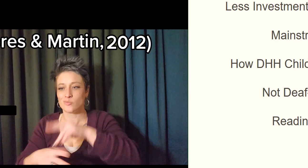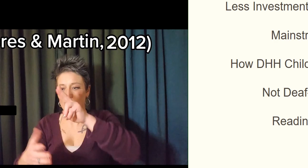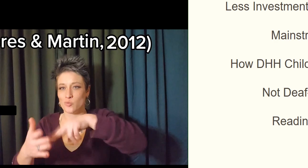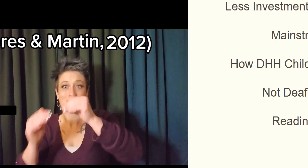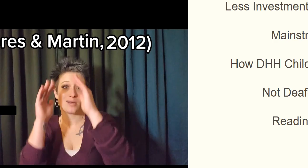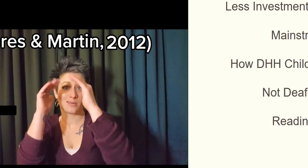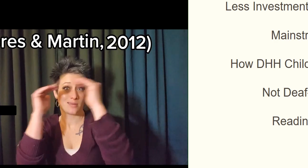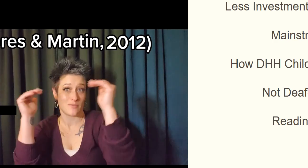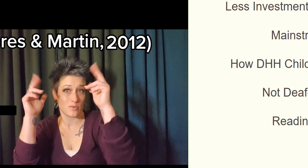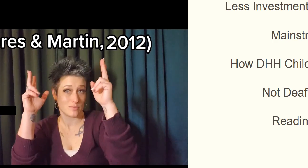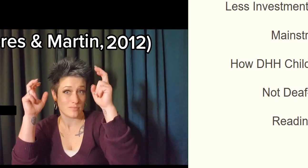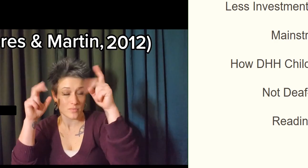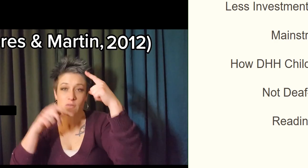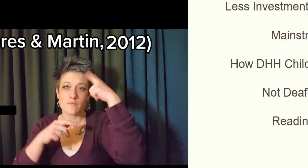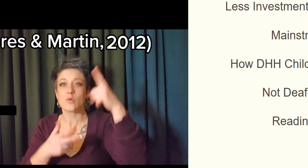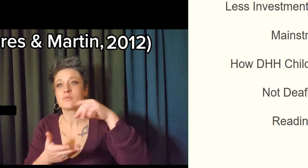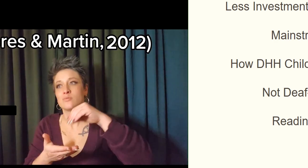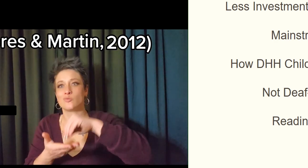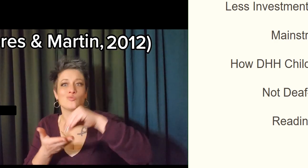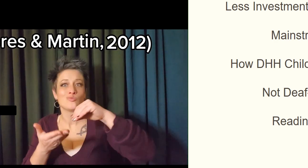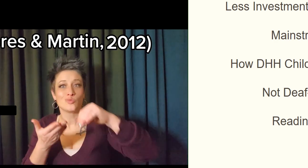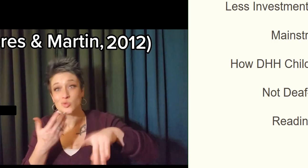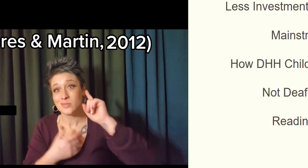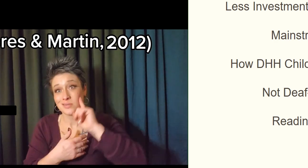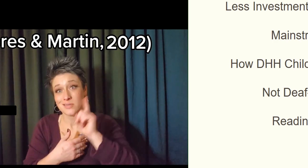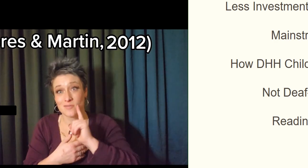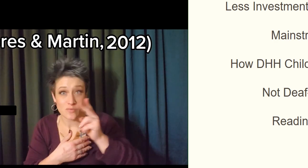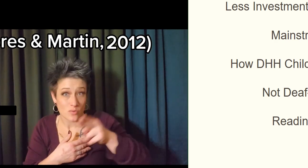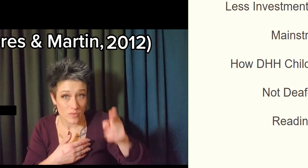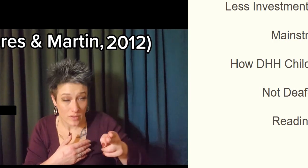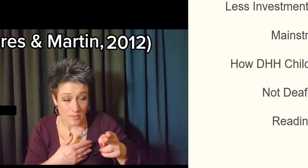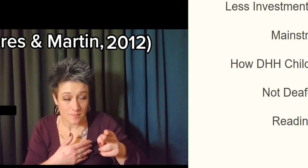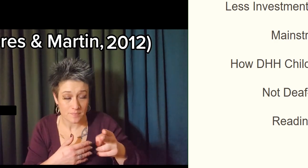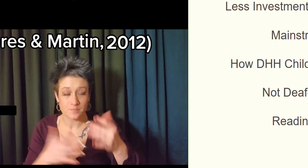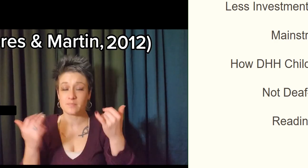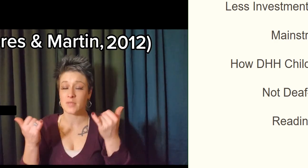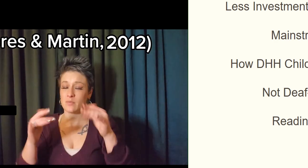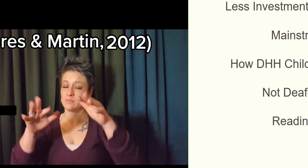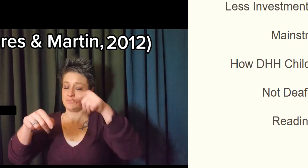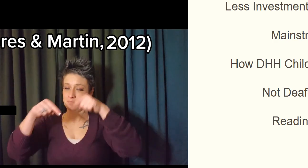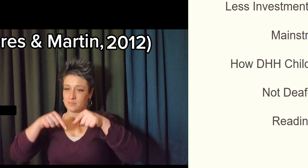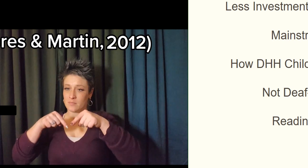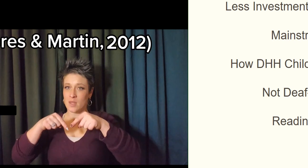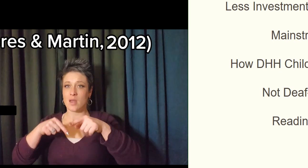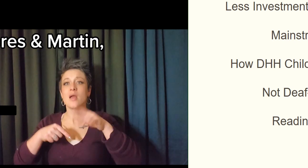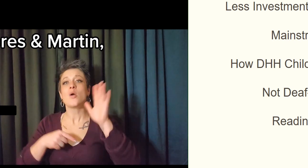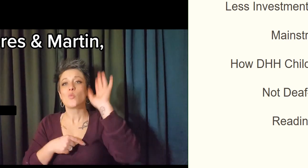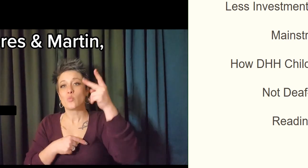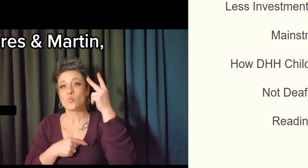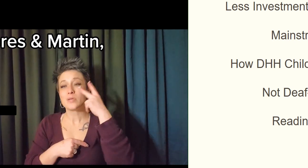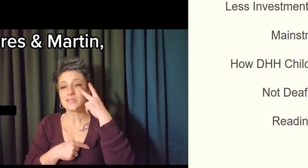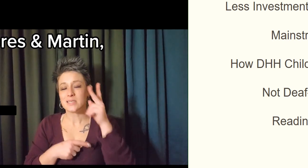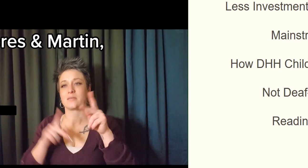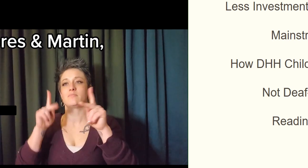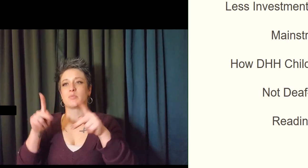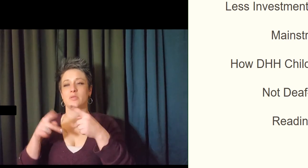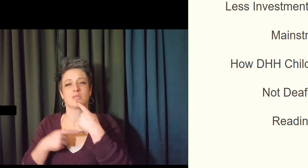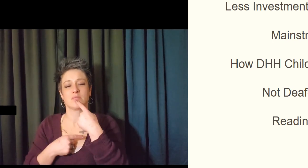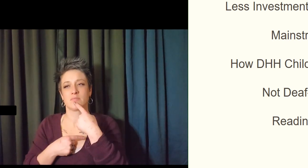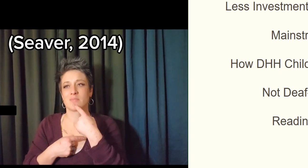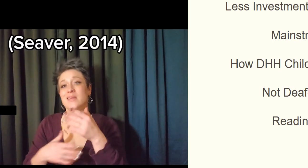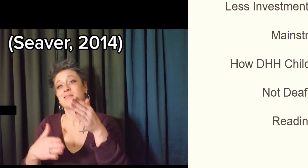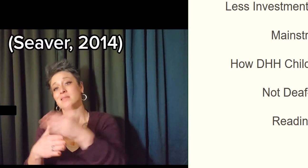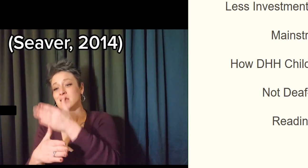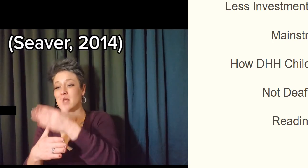That's a really big problem itself. And it has an impact on reading level because students who are deaf or hard of hearing, now let's back